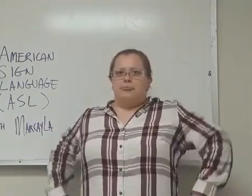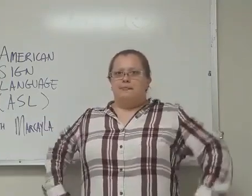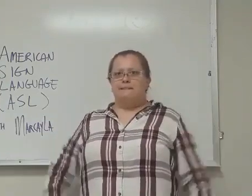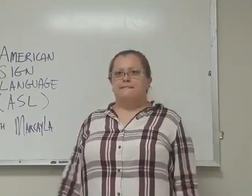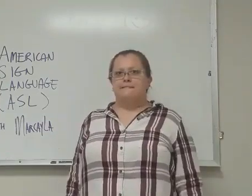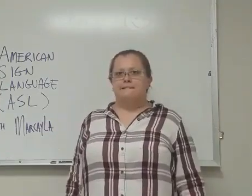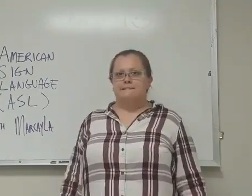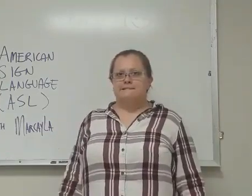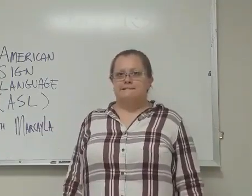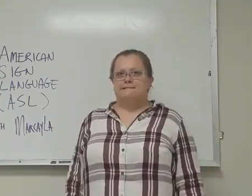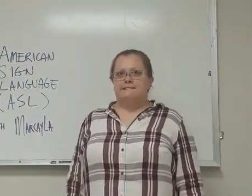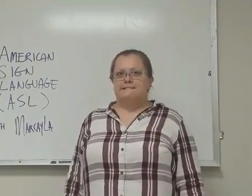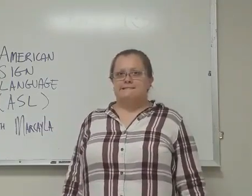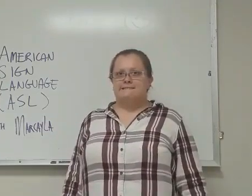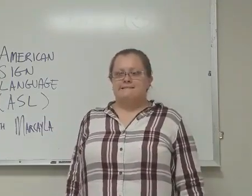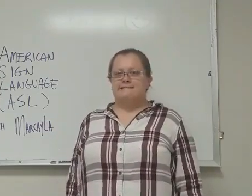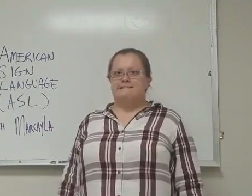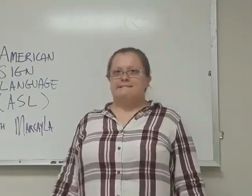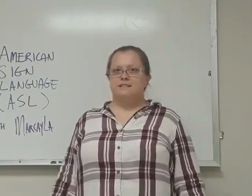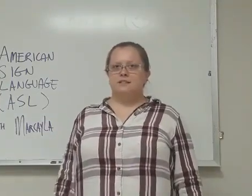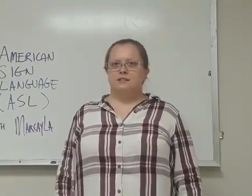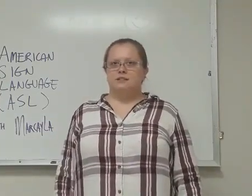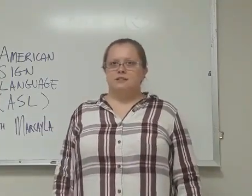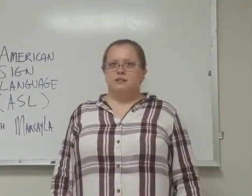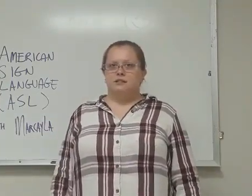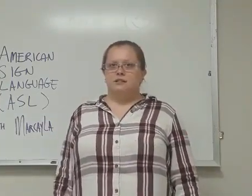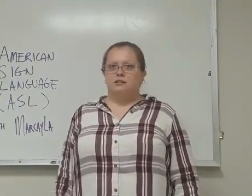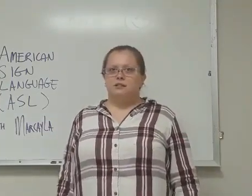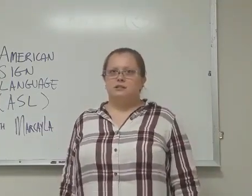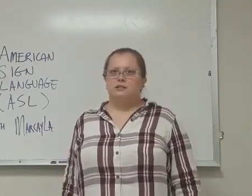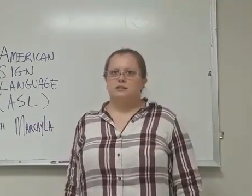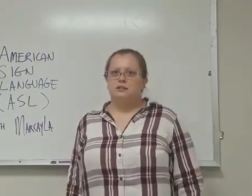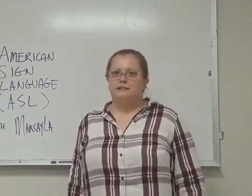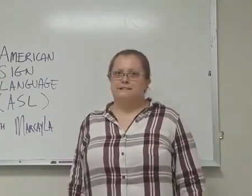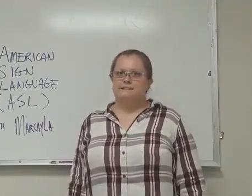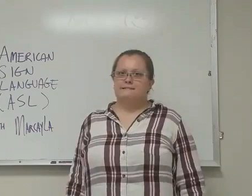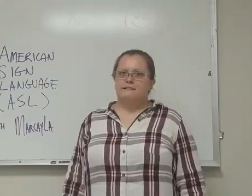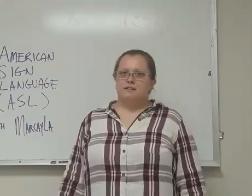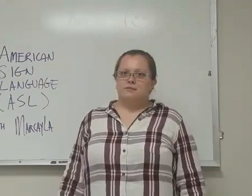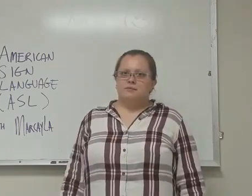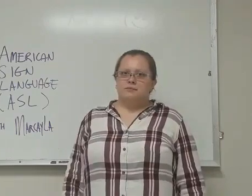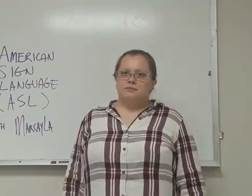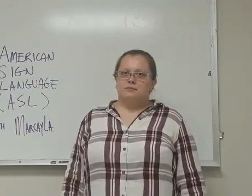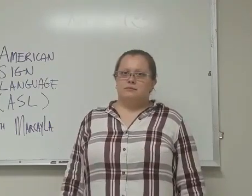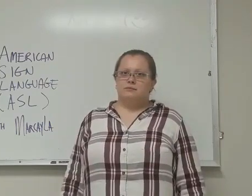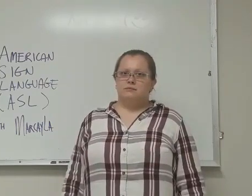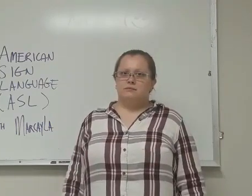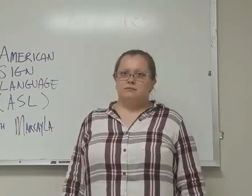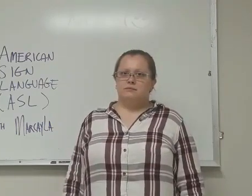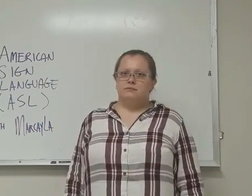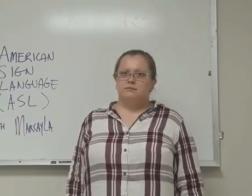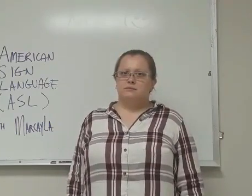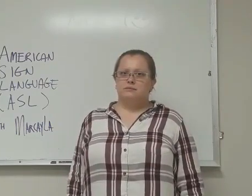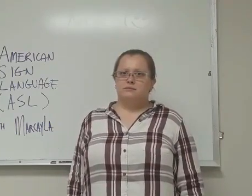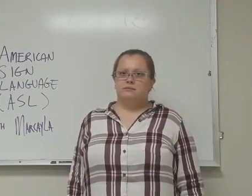guess because we're almost out of time. Just to end with, can you show us one more time? How can I help